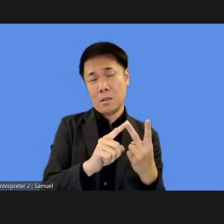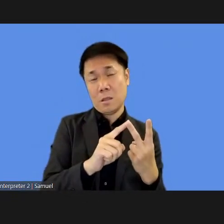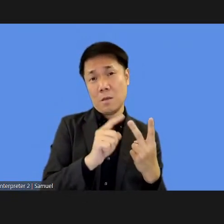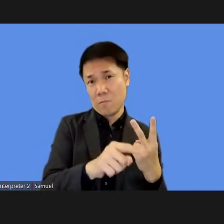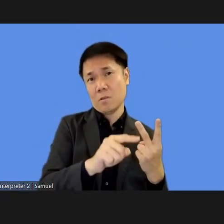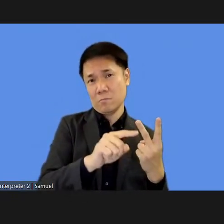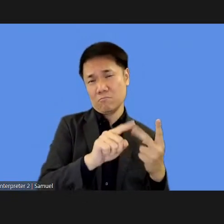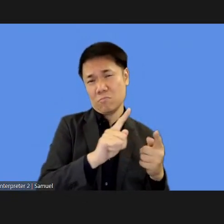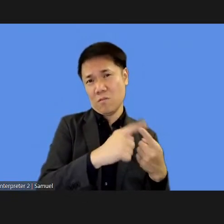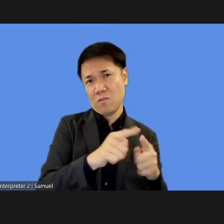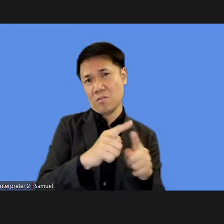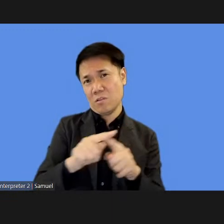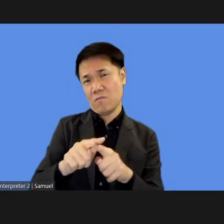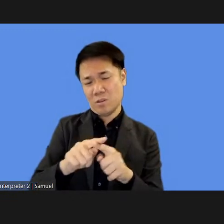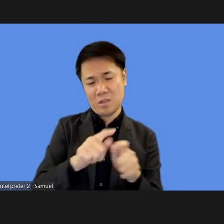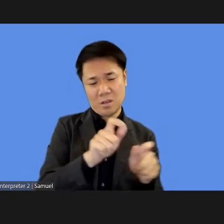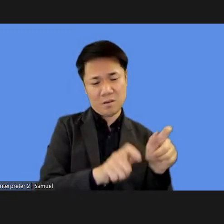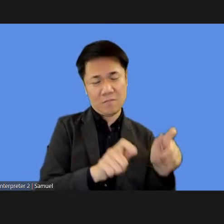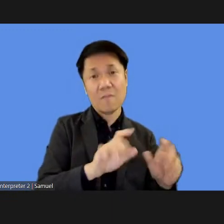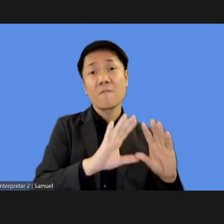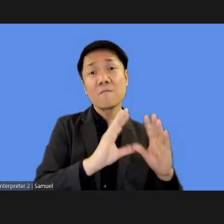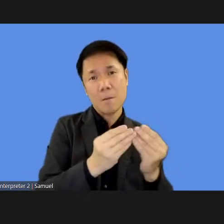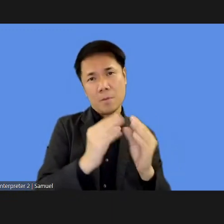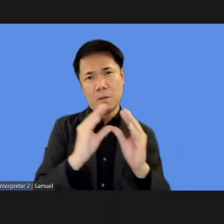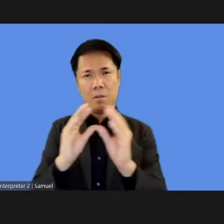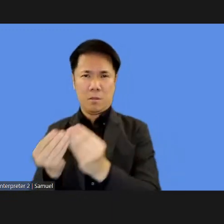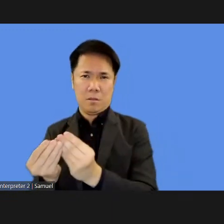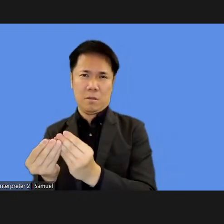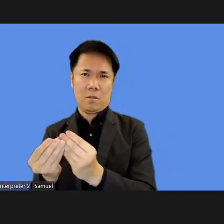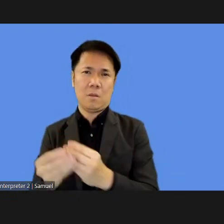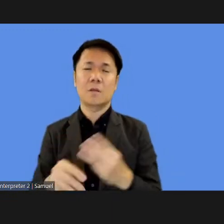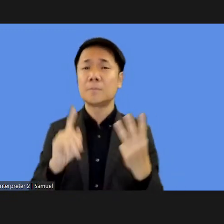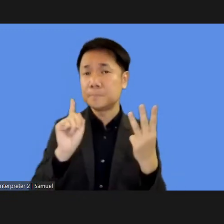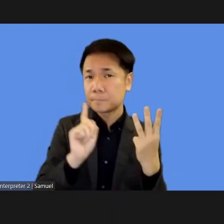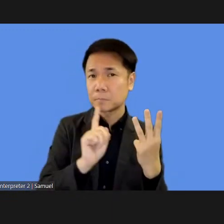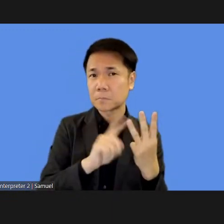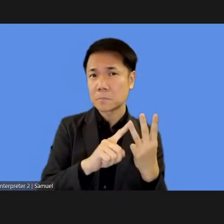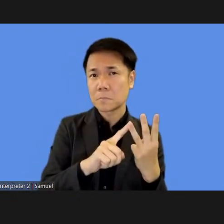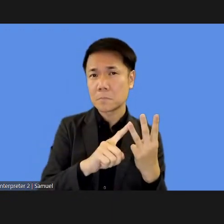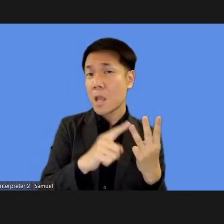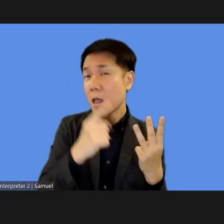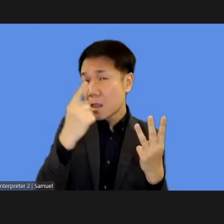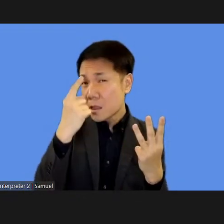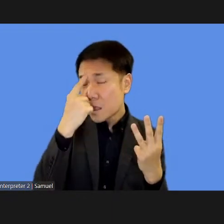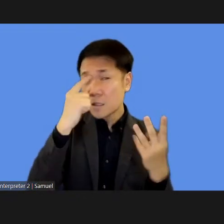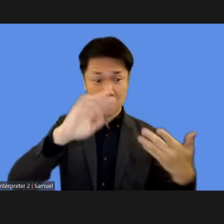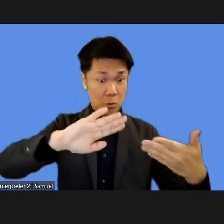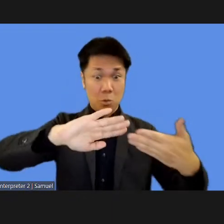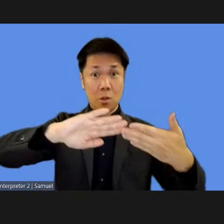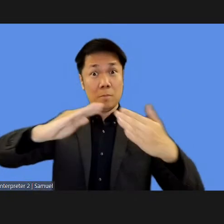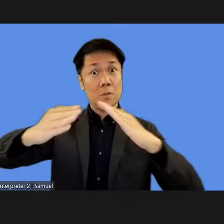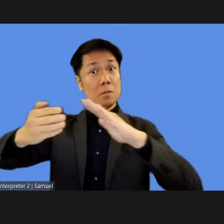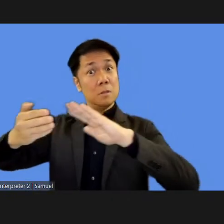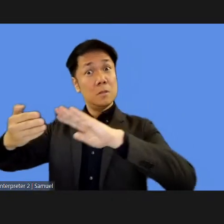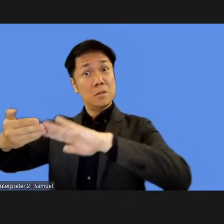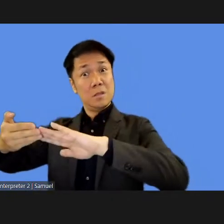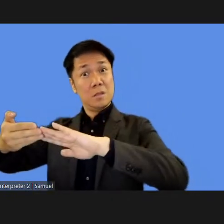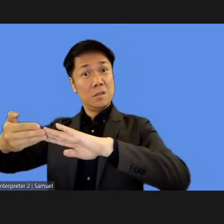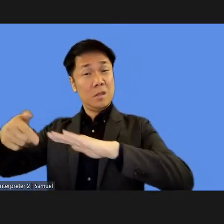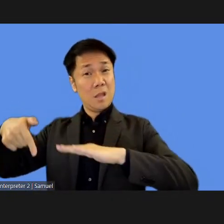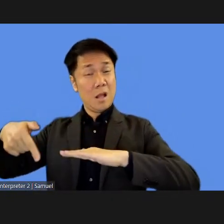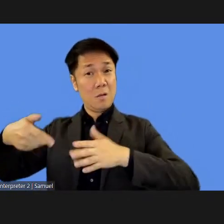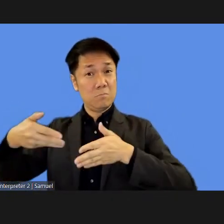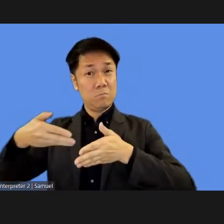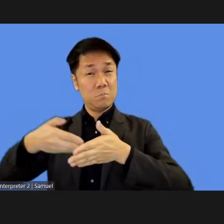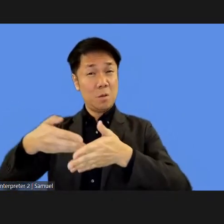community? How much effort or challenges the communities or the people in his administration are